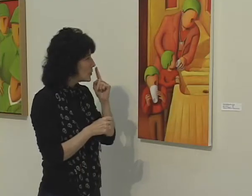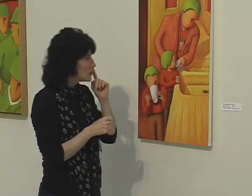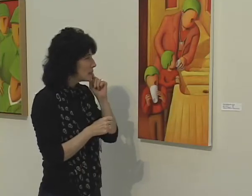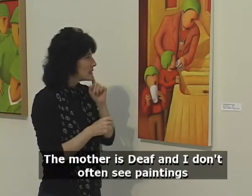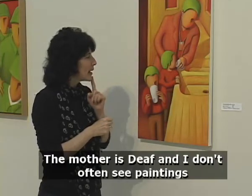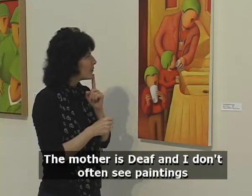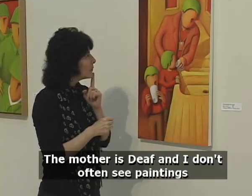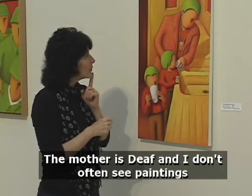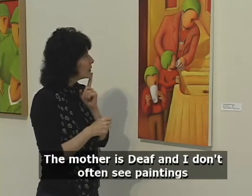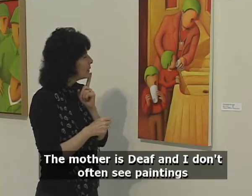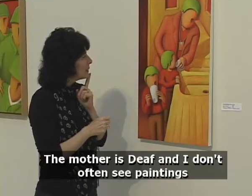The mother is deaf,